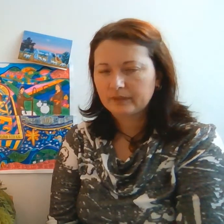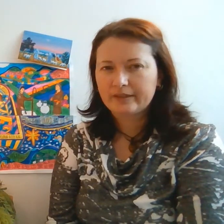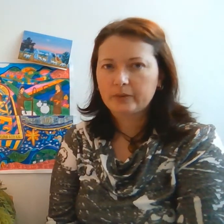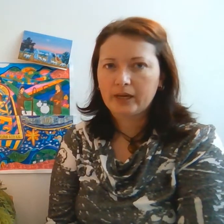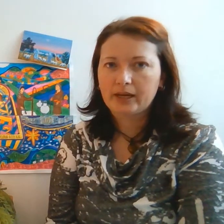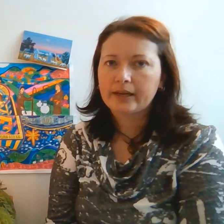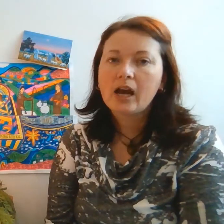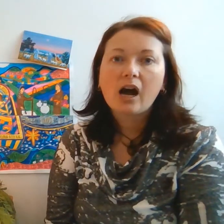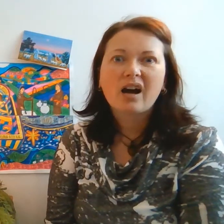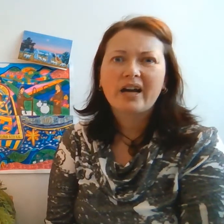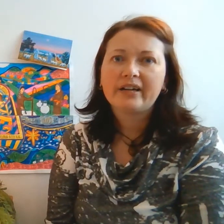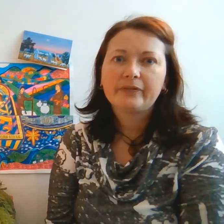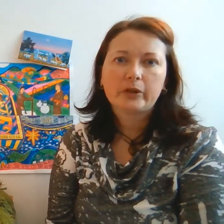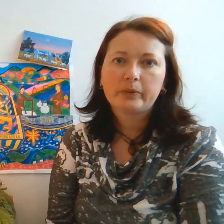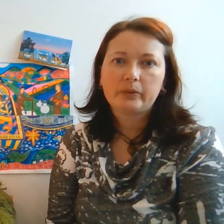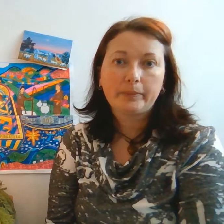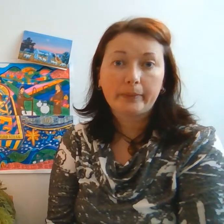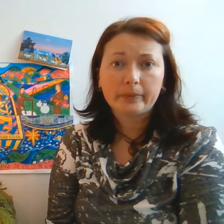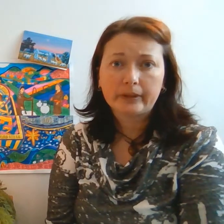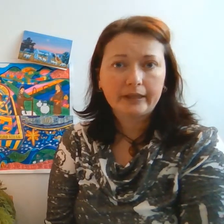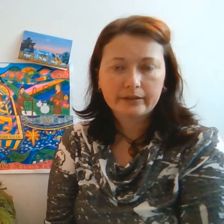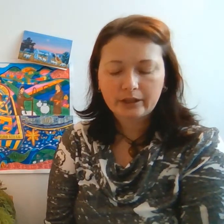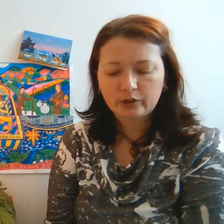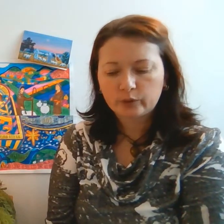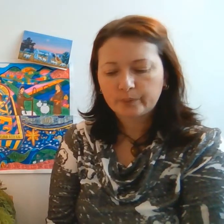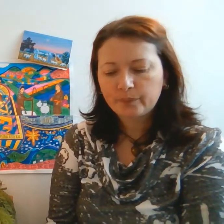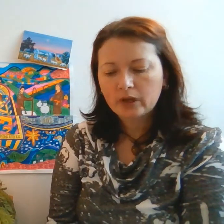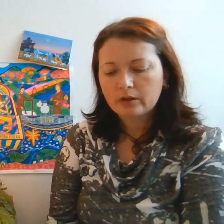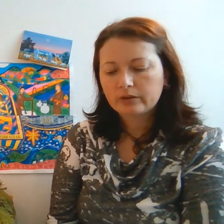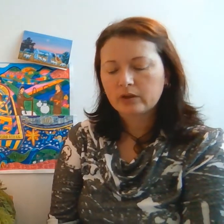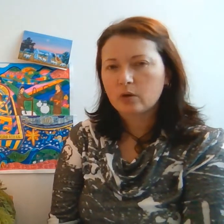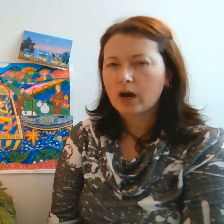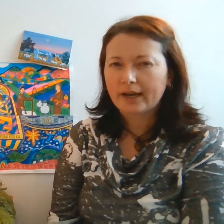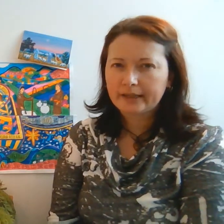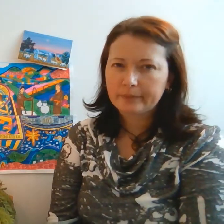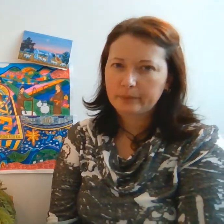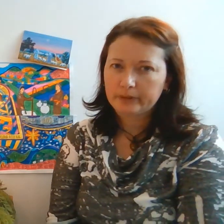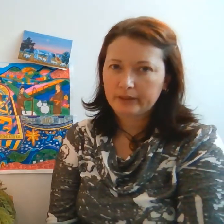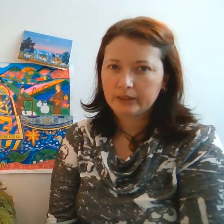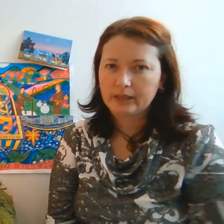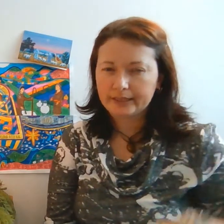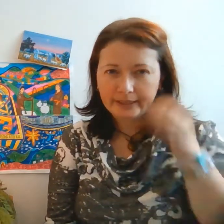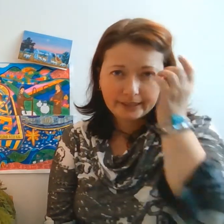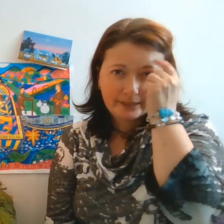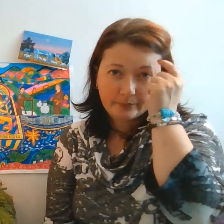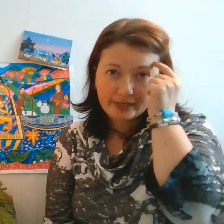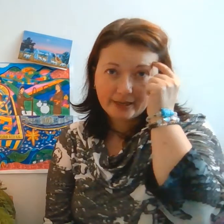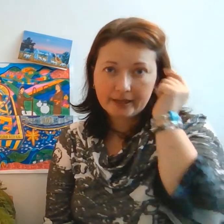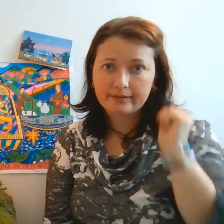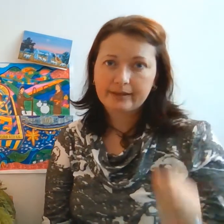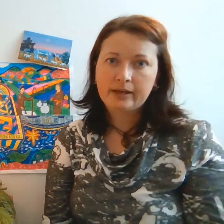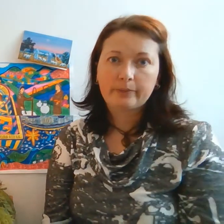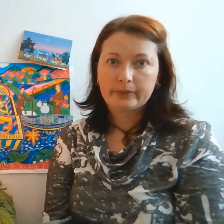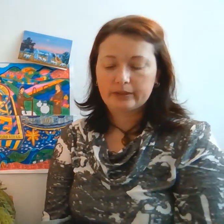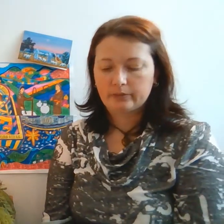It's okay. I have trouble remembering too. So I come up with little ideas in my head to help me to